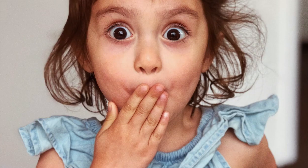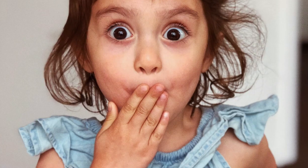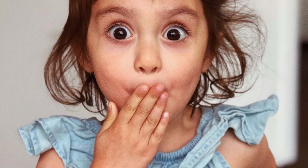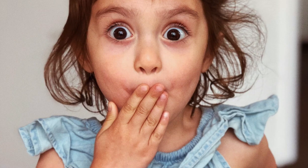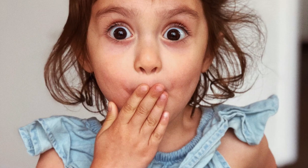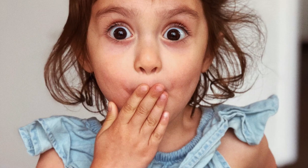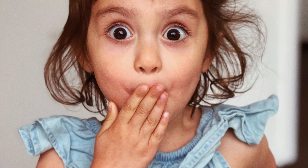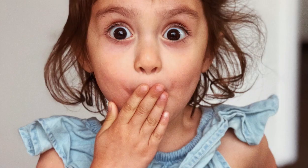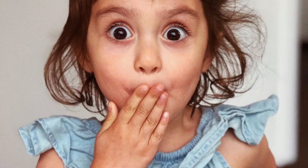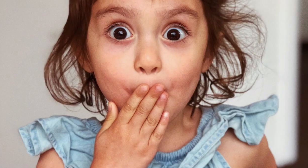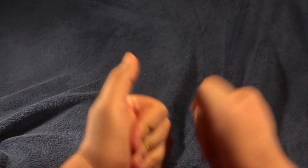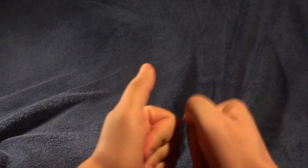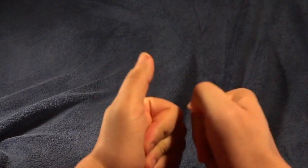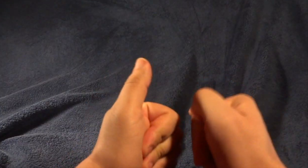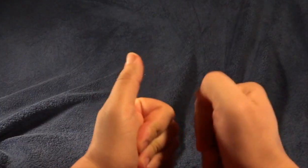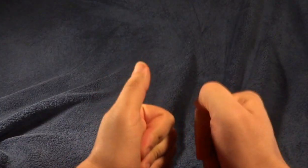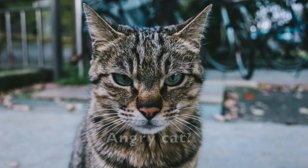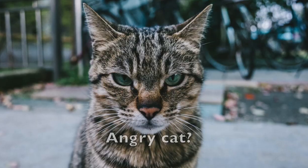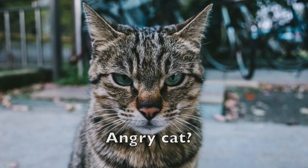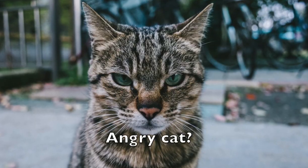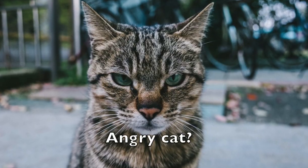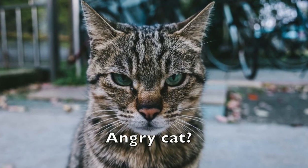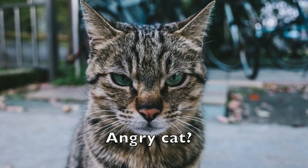mean, because I don't want to be mean.